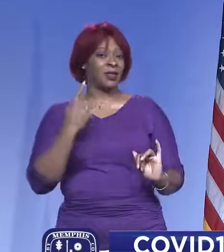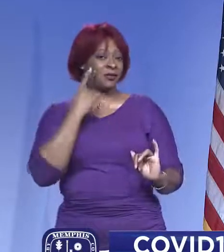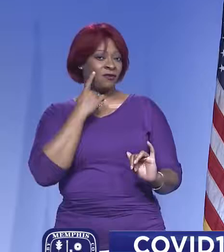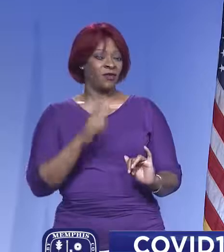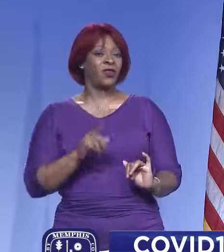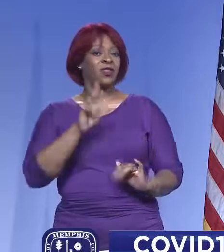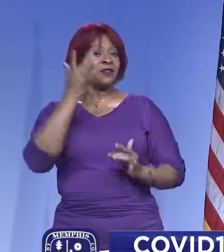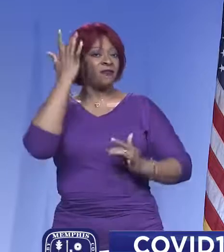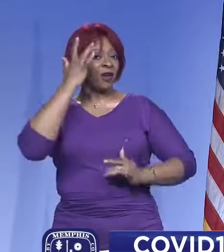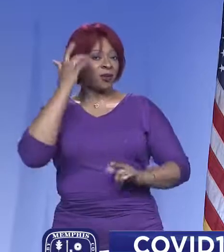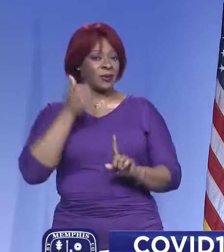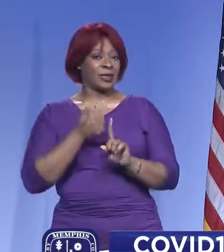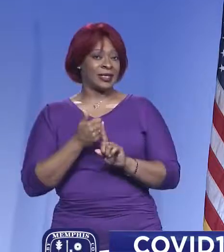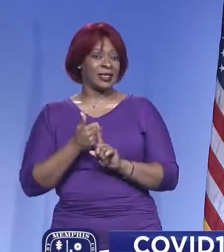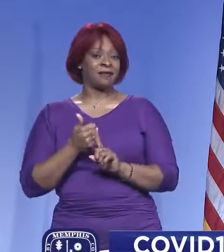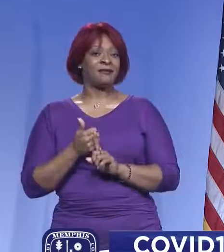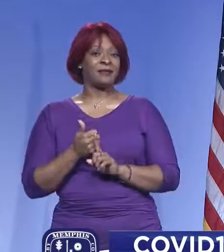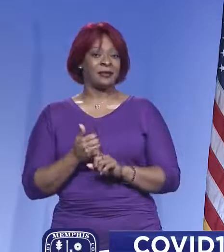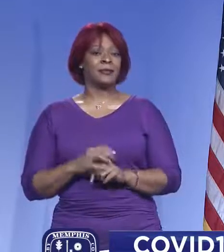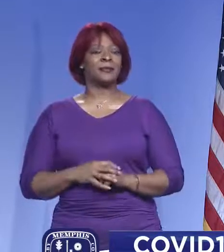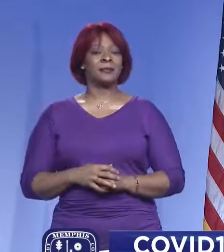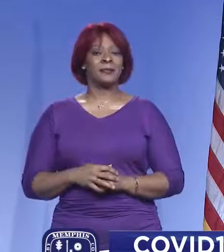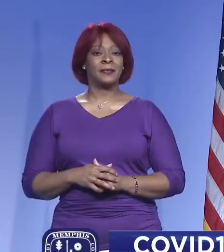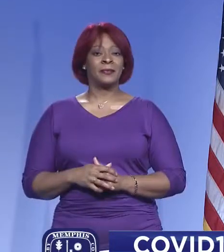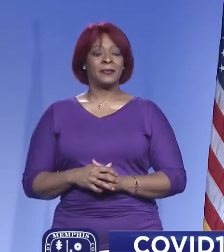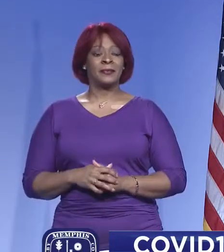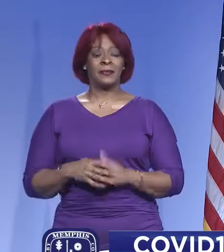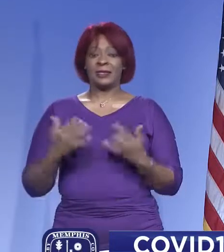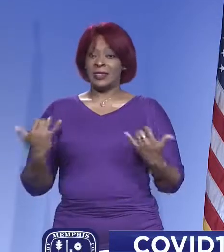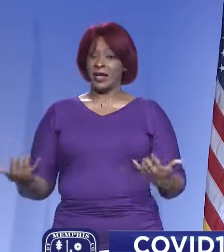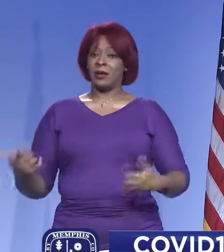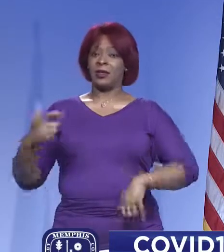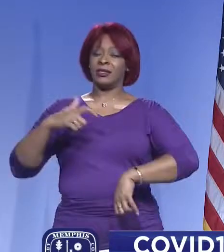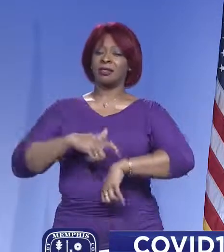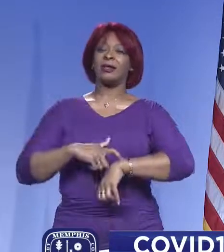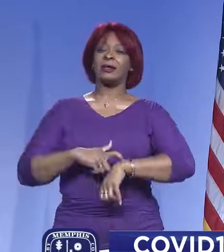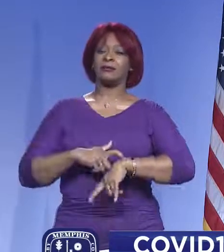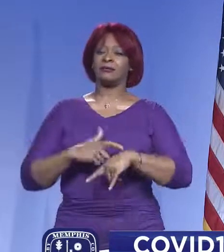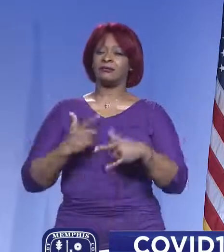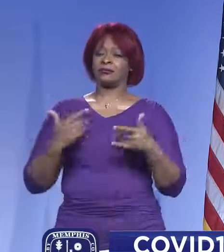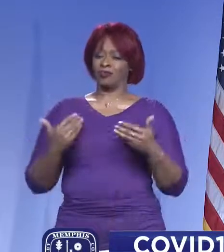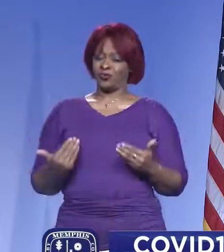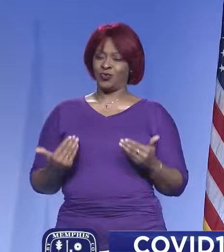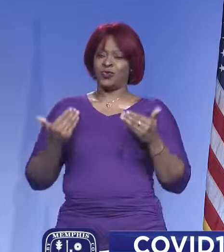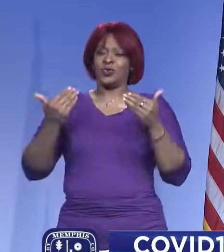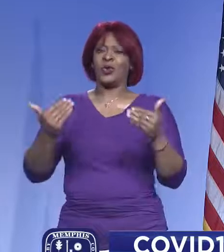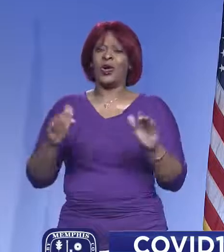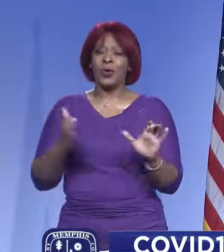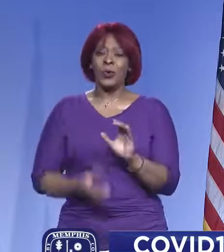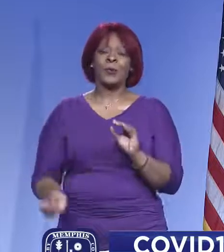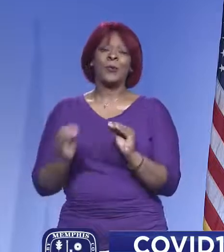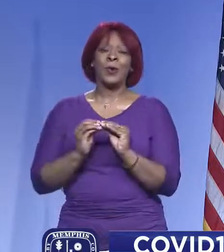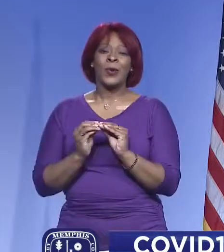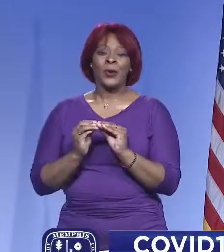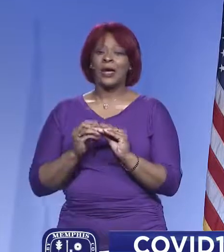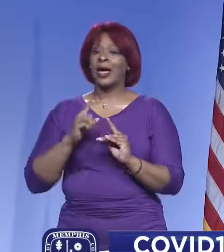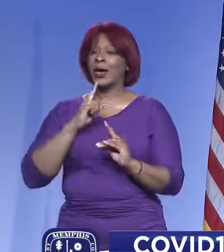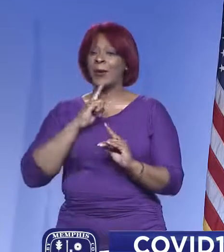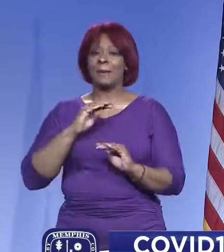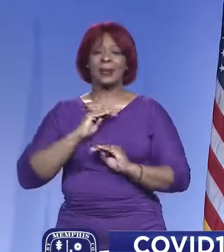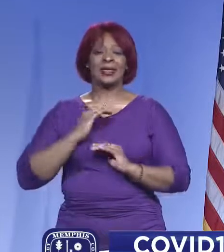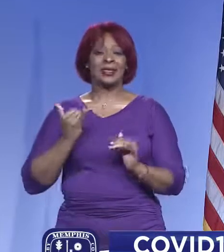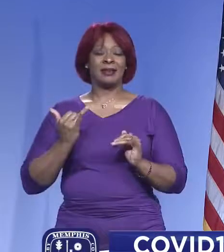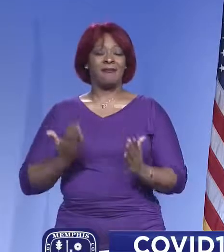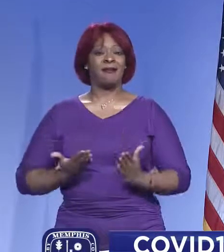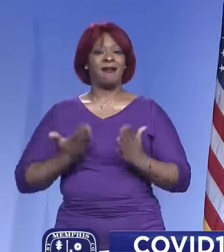the virus itself. And so this is the time to really, let's push us over the edge. And I couldn't be more pleased today to